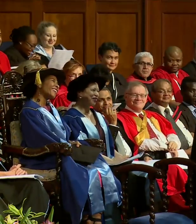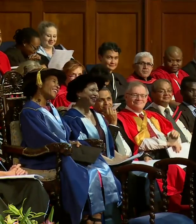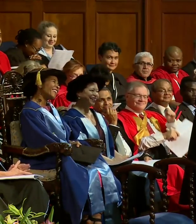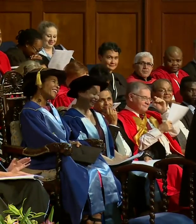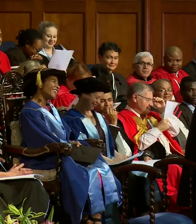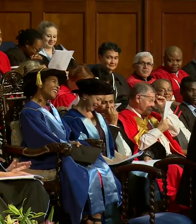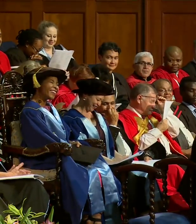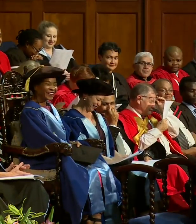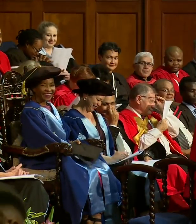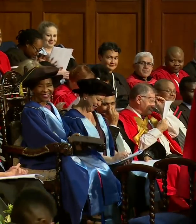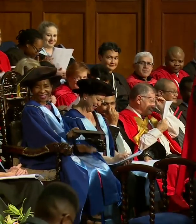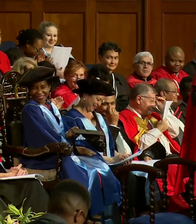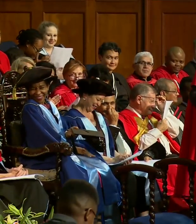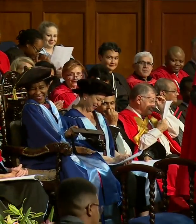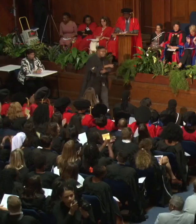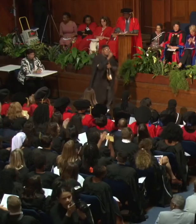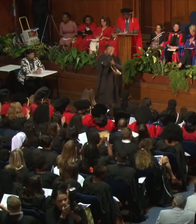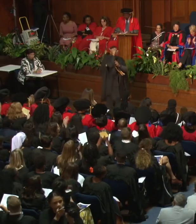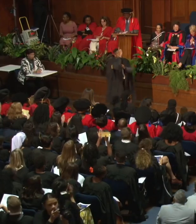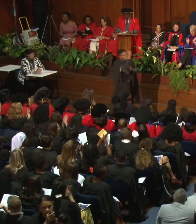Lebone Machise.